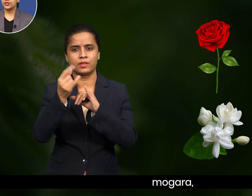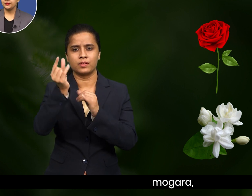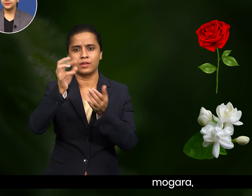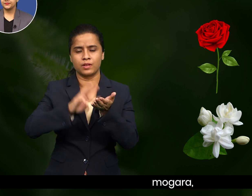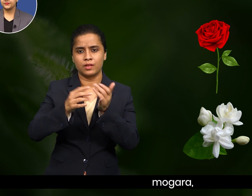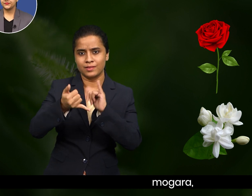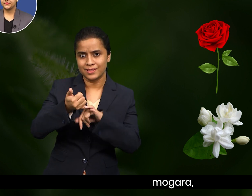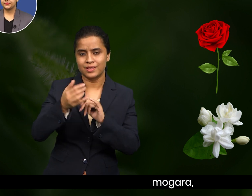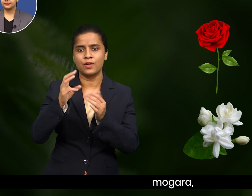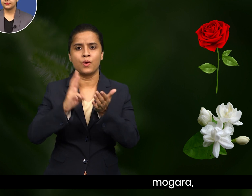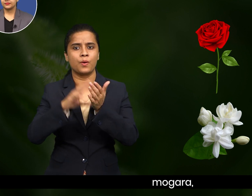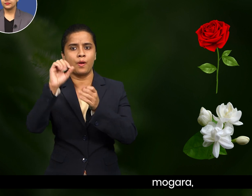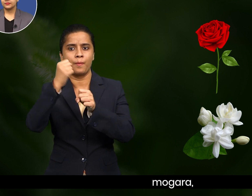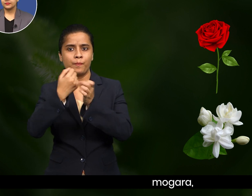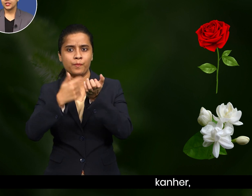mogra,